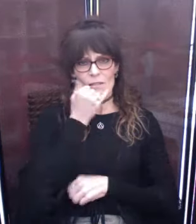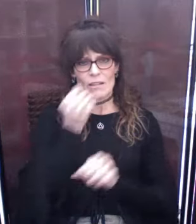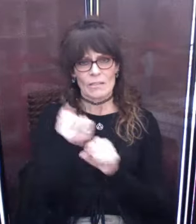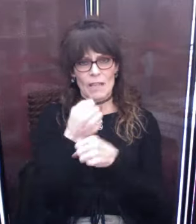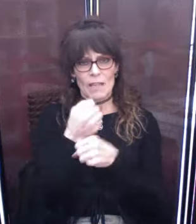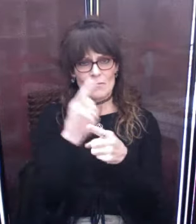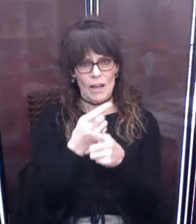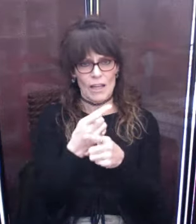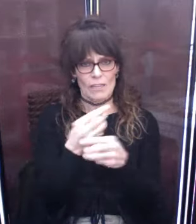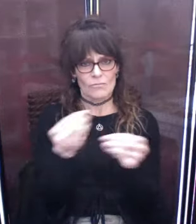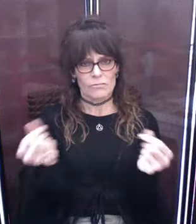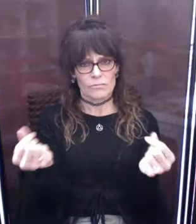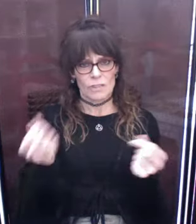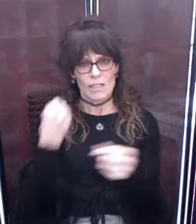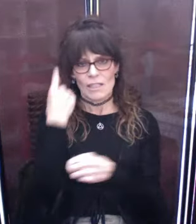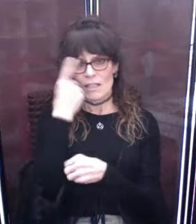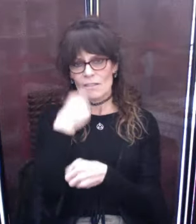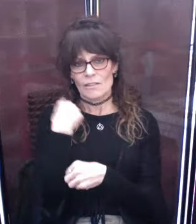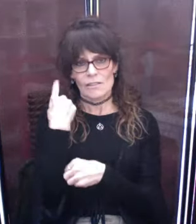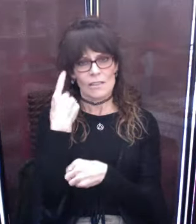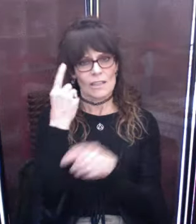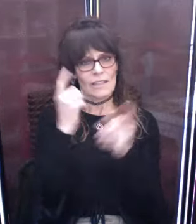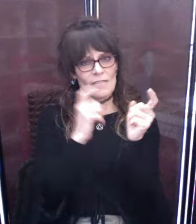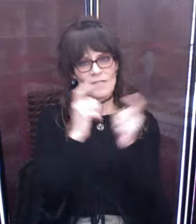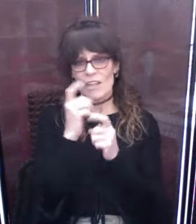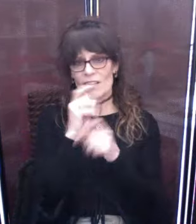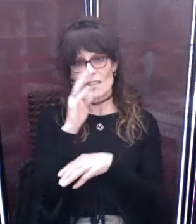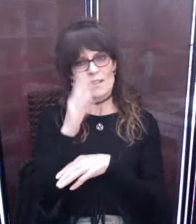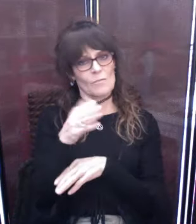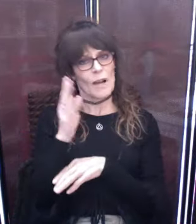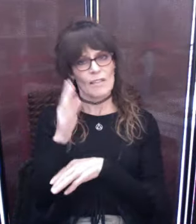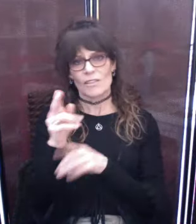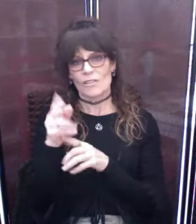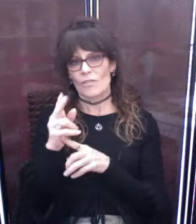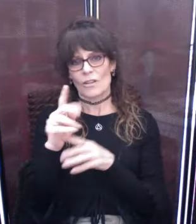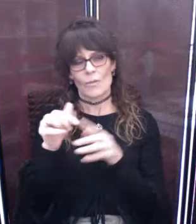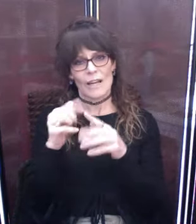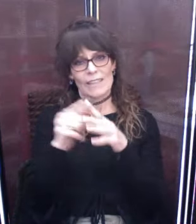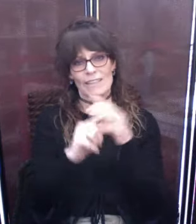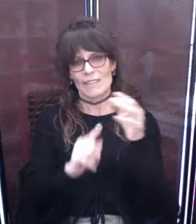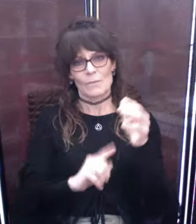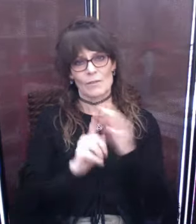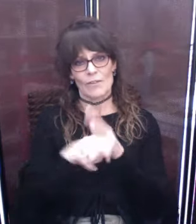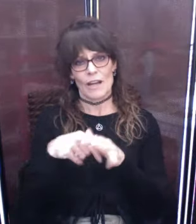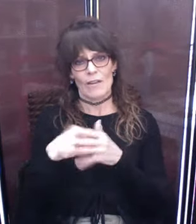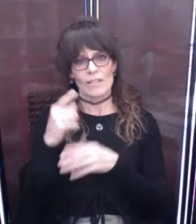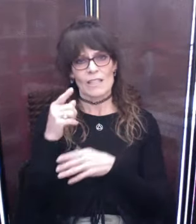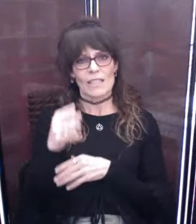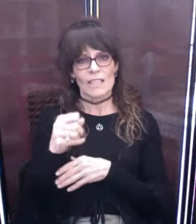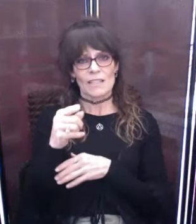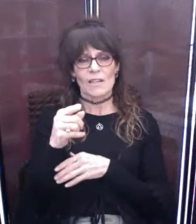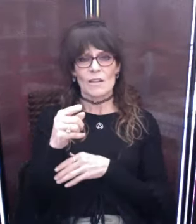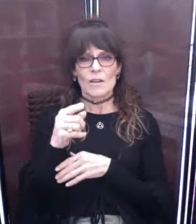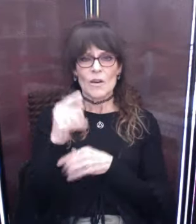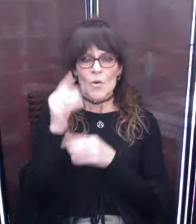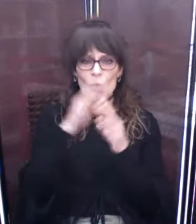on his face that night in that Boston hotel when I disappeared for hours. He's already worried sick about his daughter, who's got a